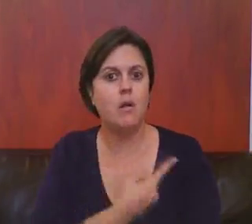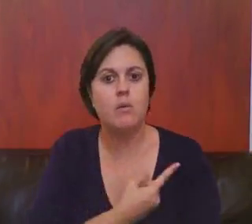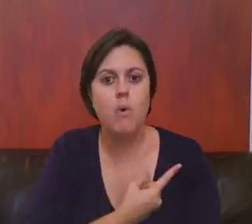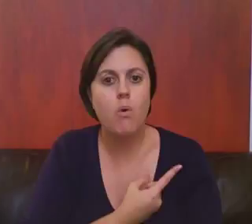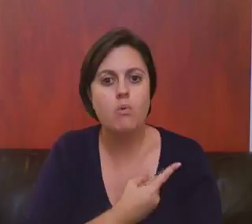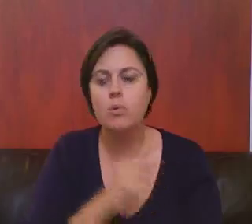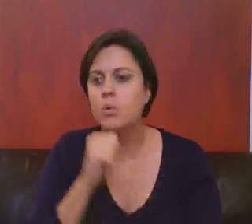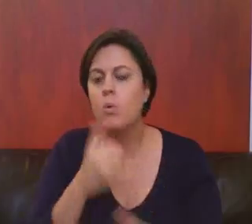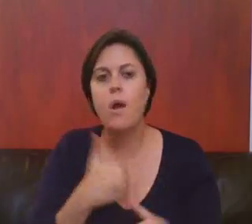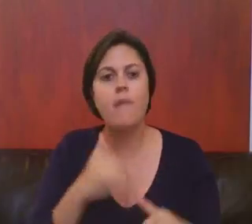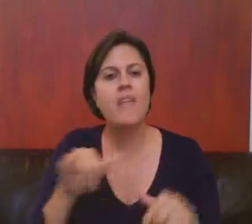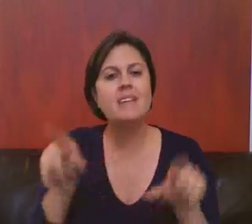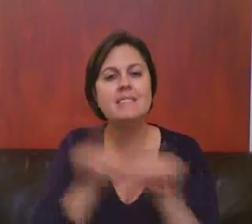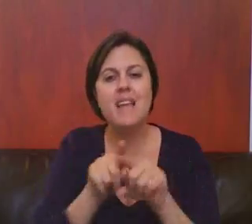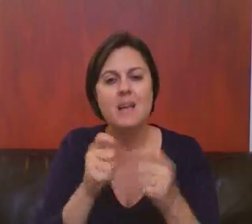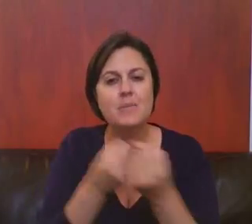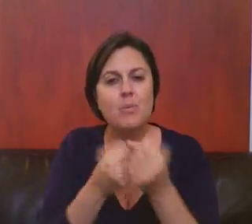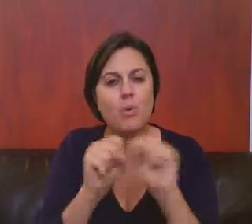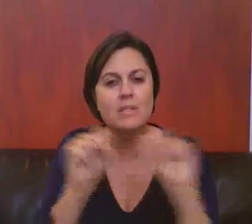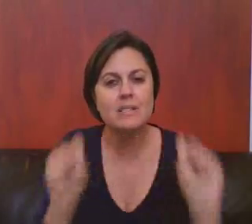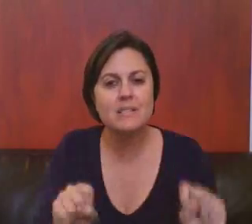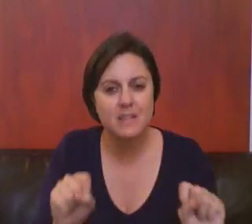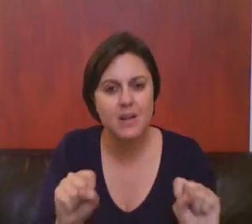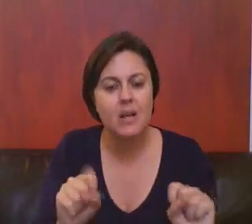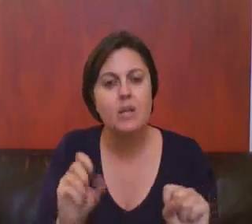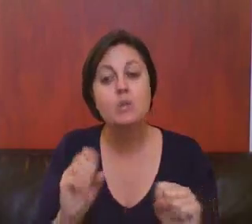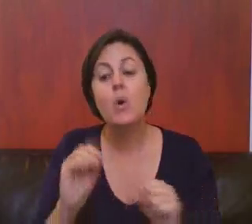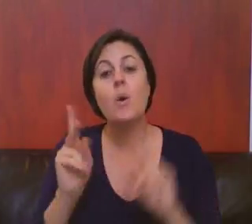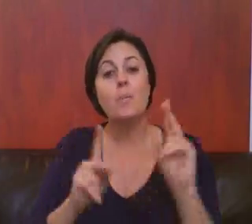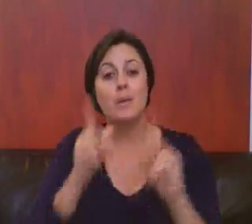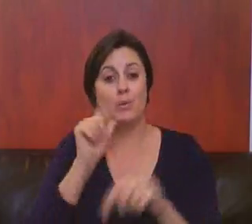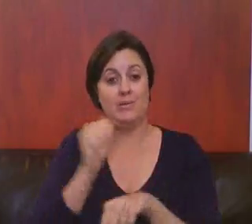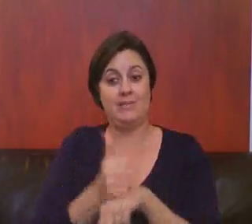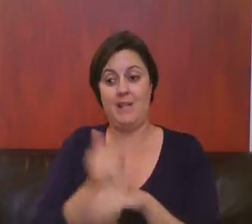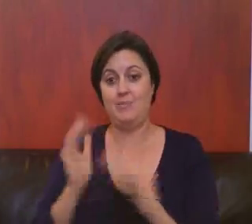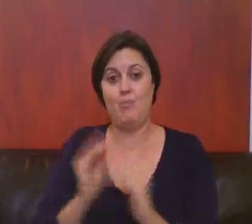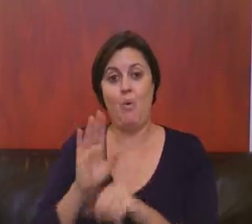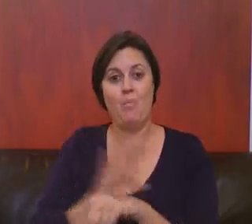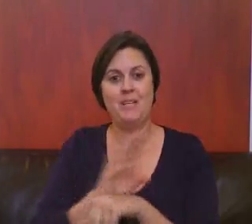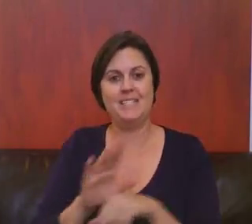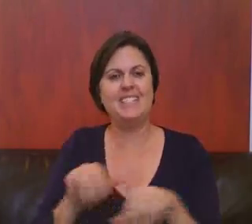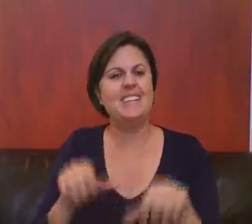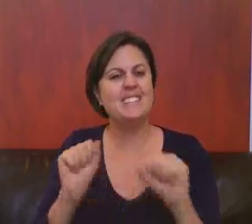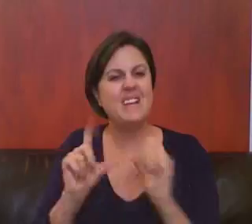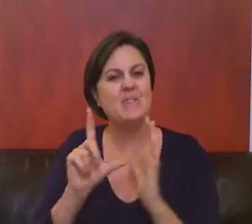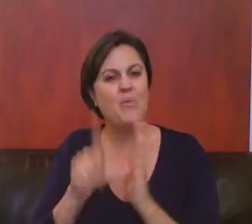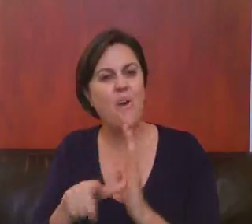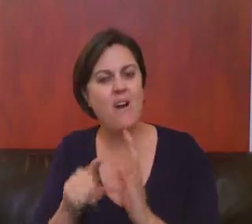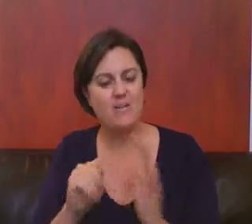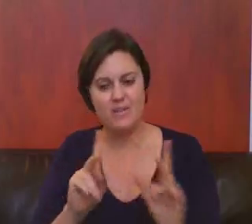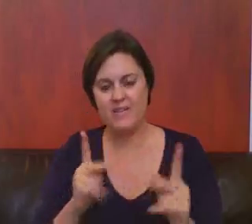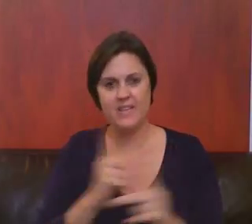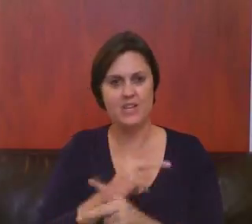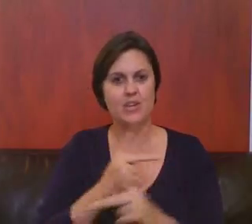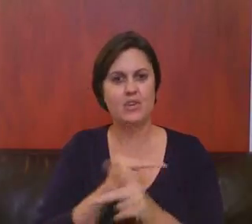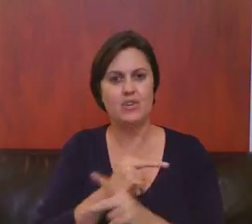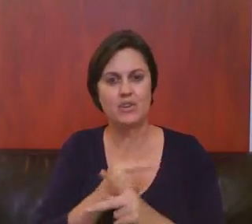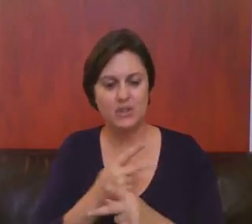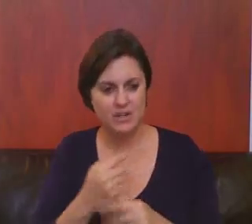system. And I think it takes entrepreneurs a little bit longer to figure that out and be ready to take in that advice. But I'm with you. If someone